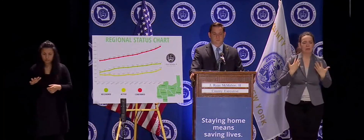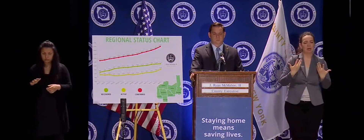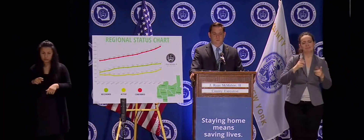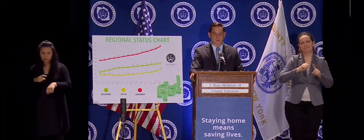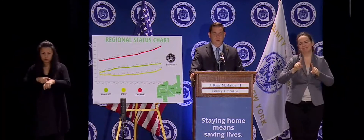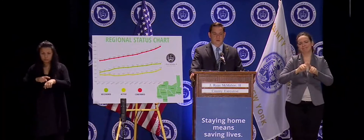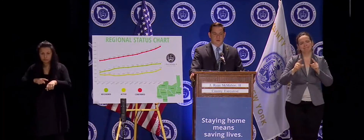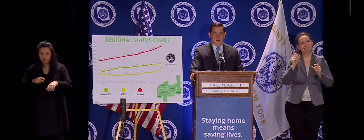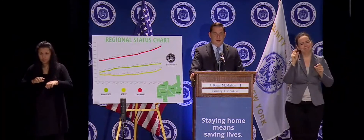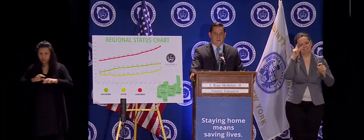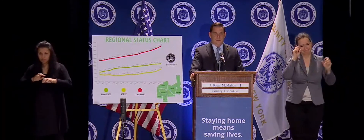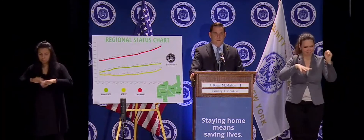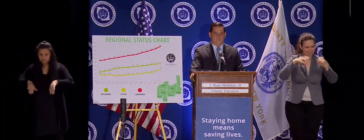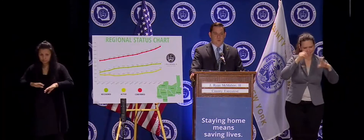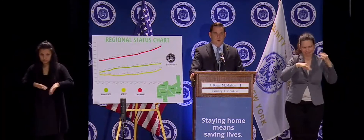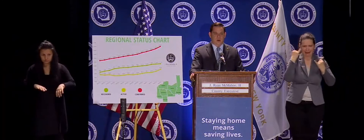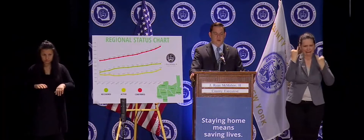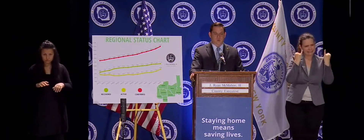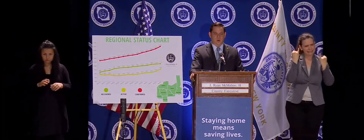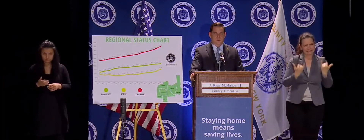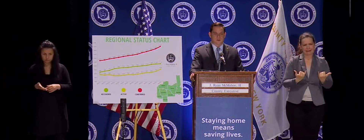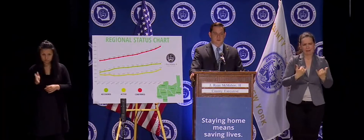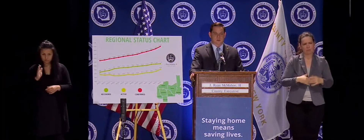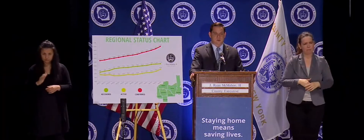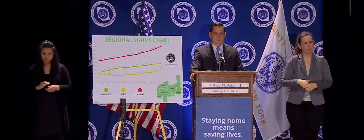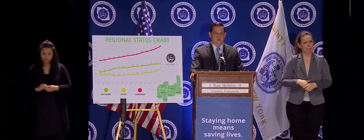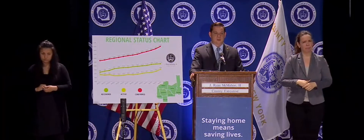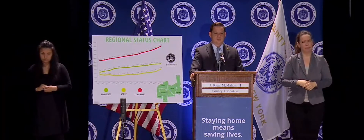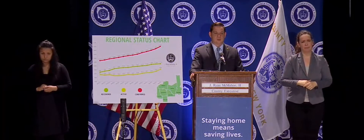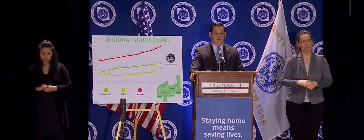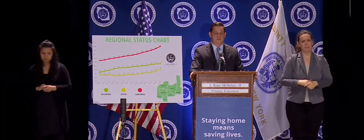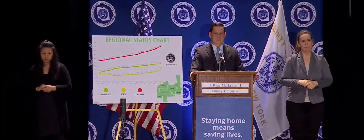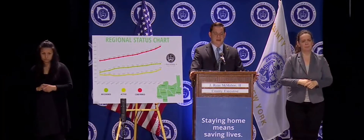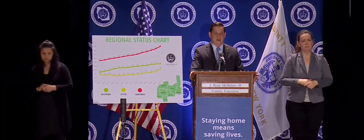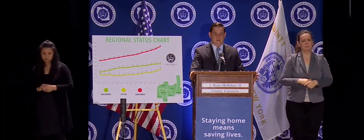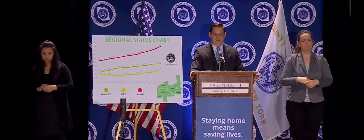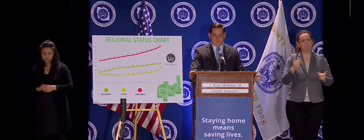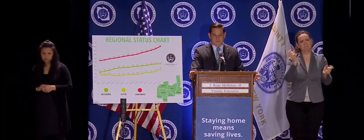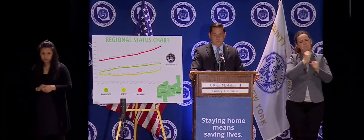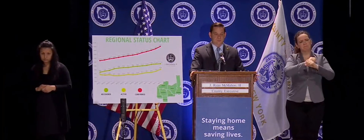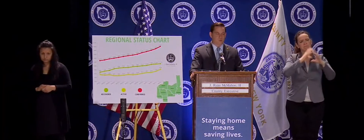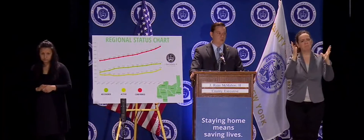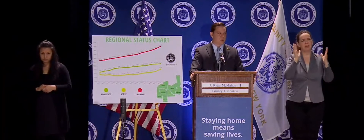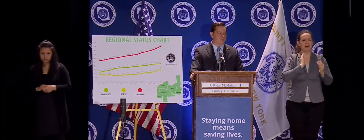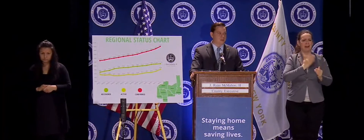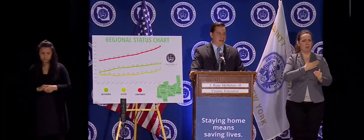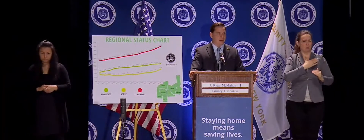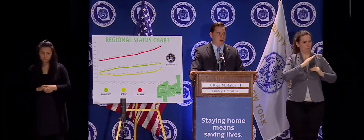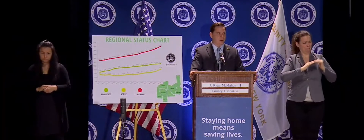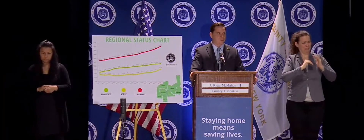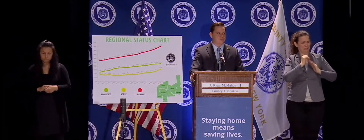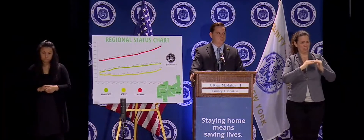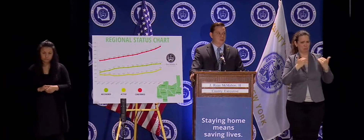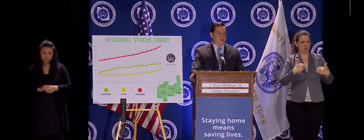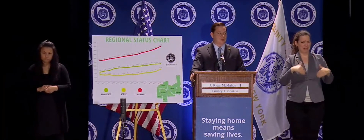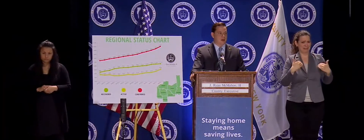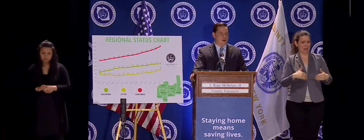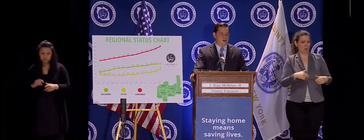buildings, the hardest ones to that manage would really be